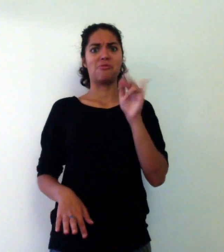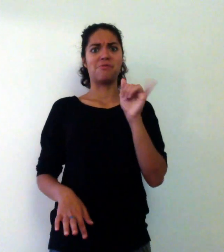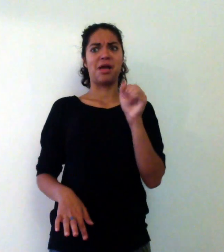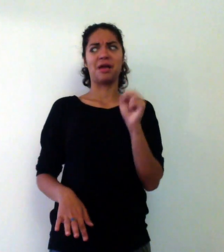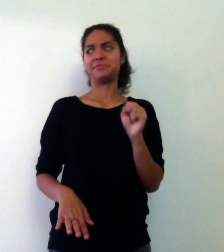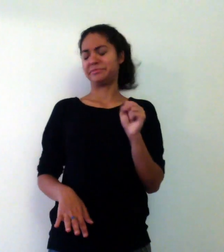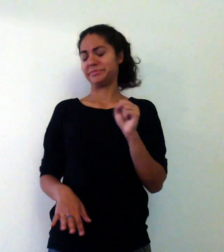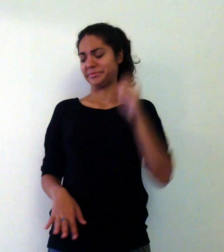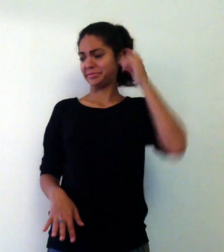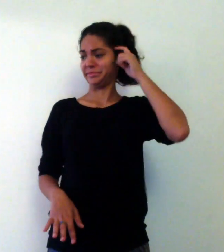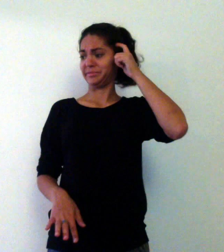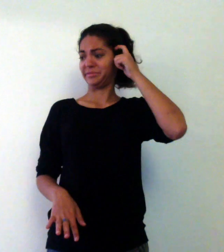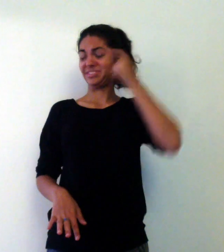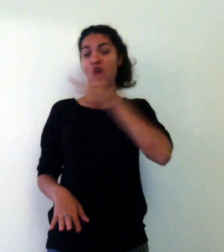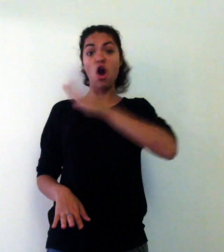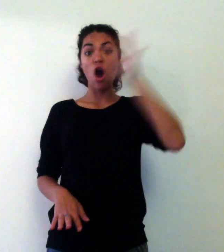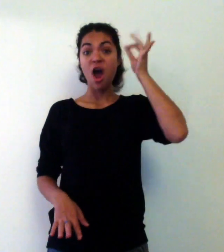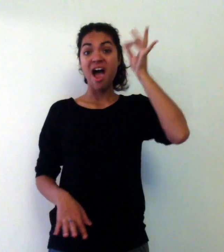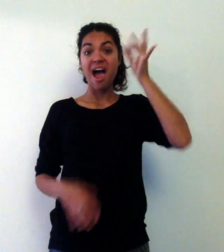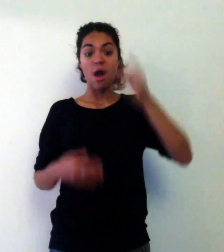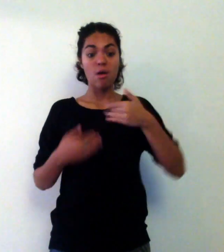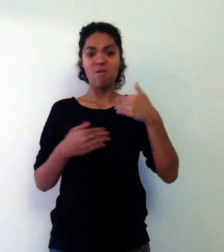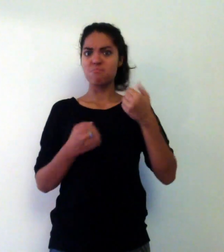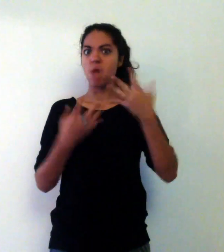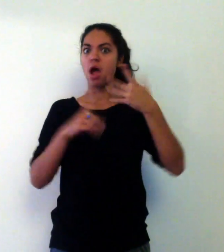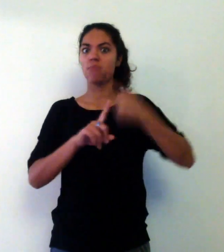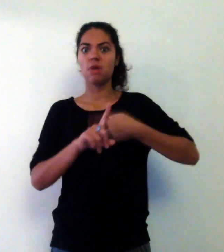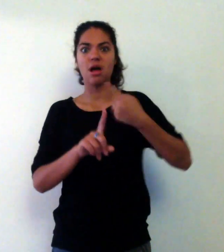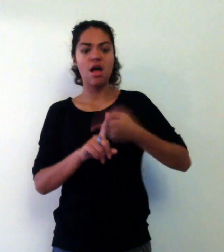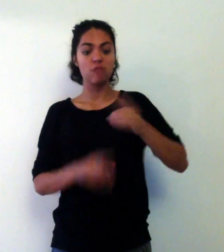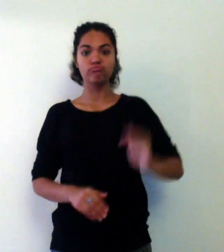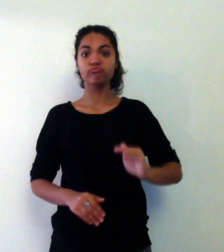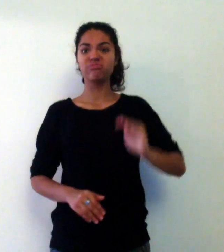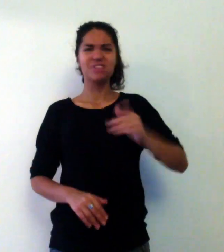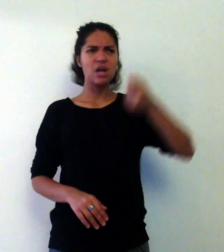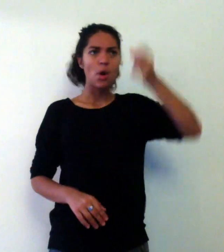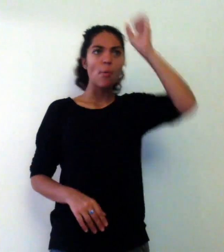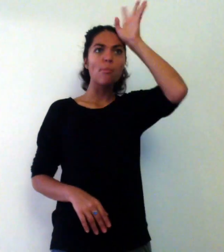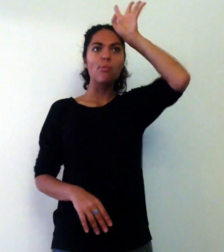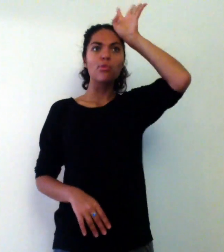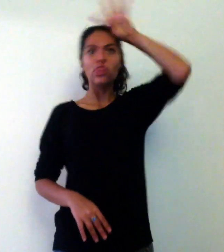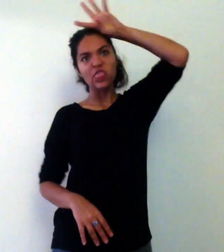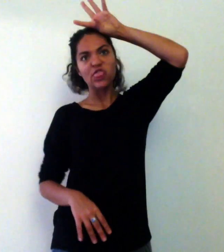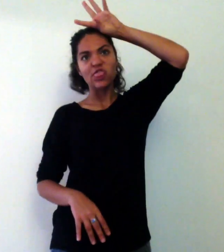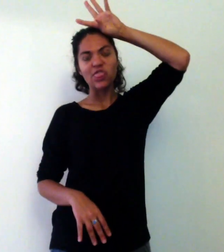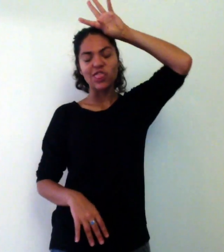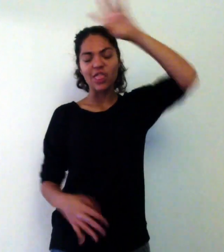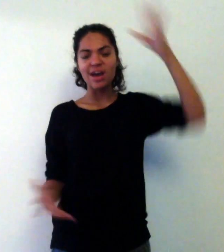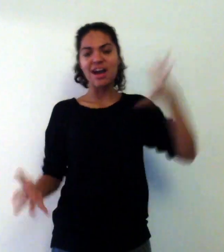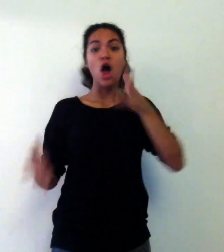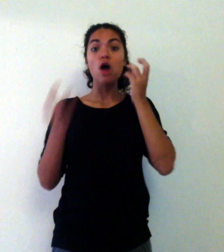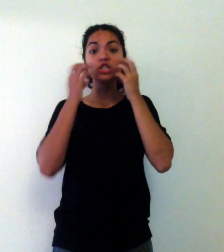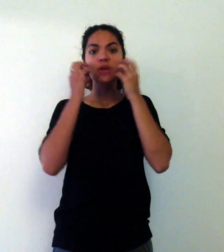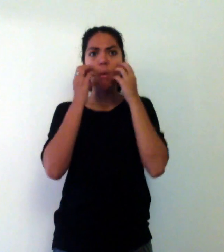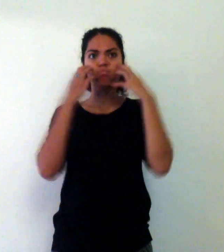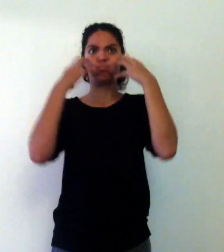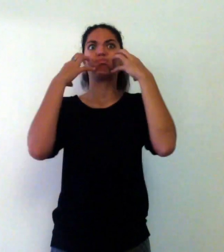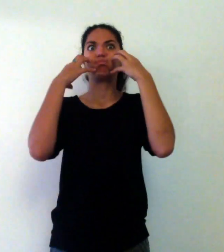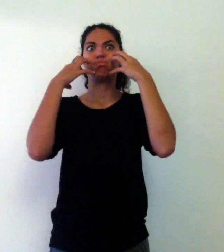And for months, her hair never rested. It shot up like that at a 45-degree angle. Cheeks so pudgy, it made her eyes look like an afterthought.